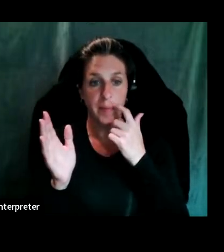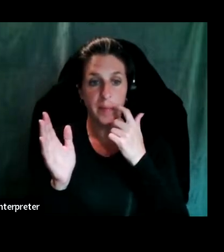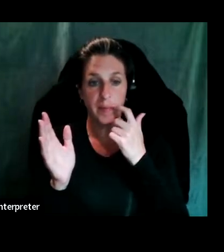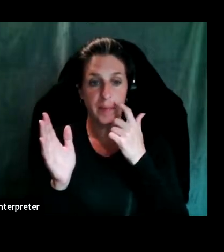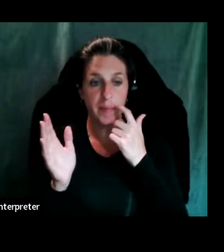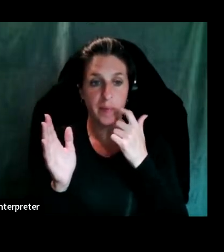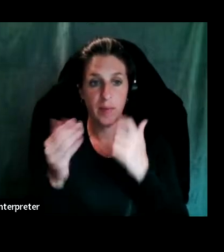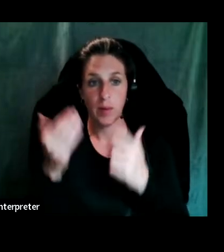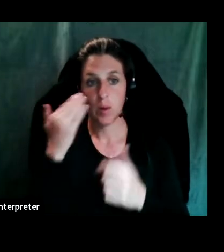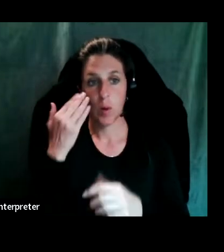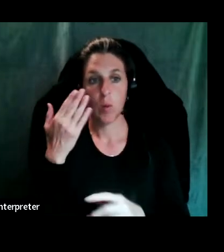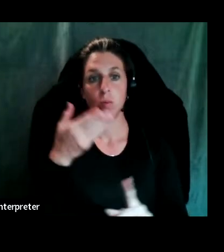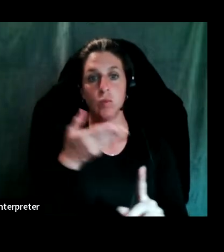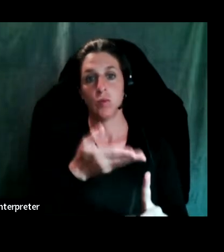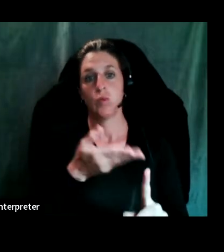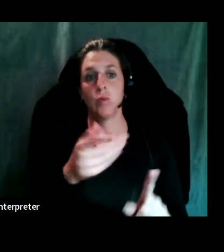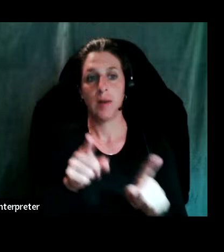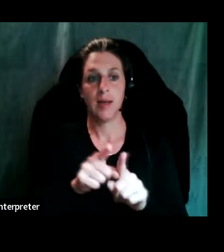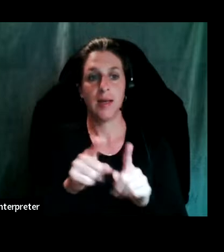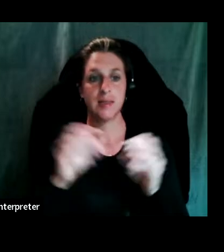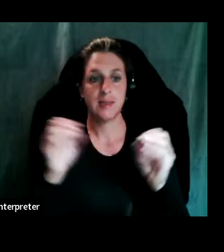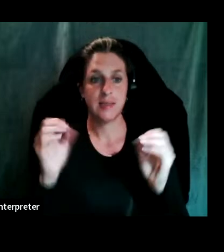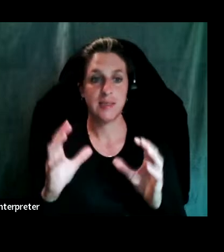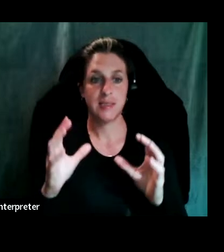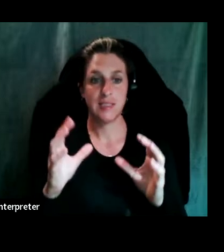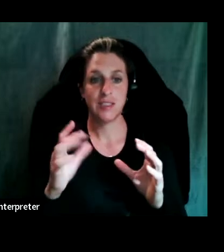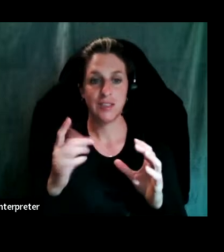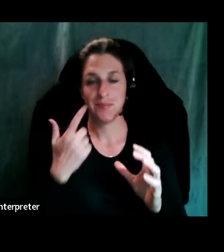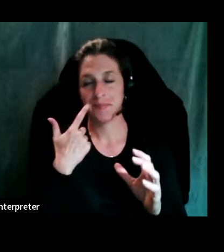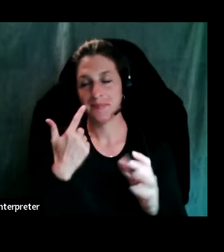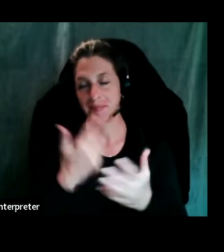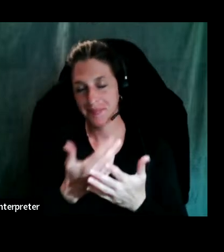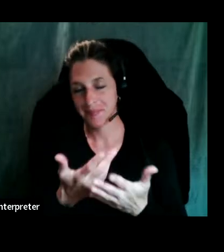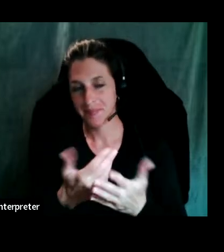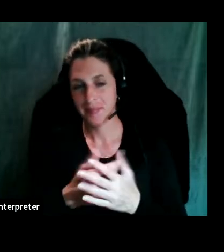Just knowing you as a teacher, you're